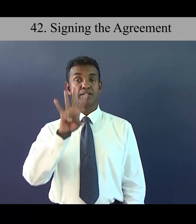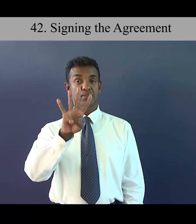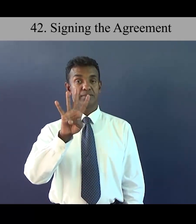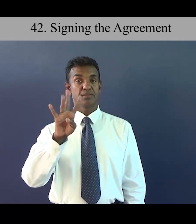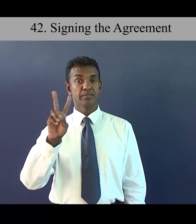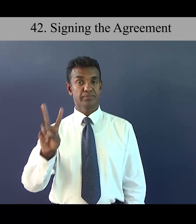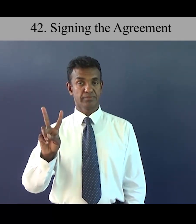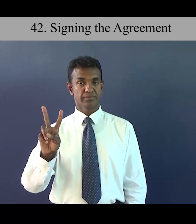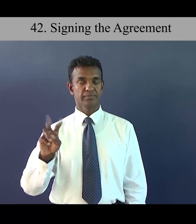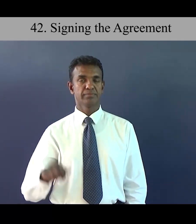Signing the agreement.